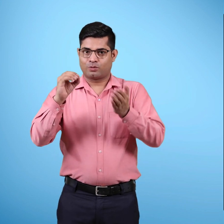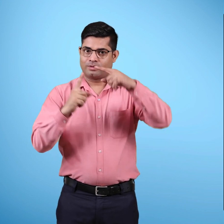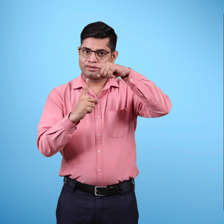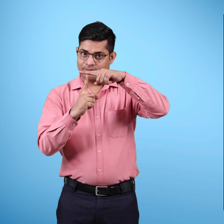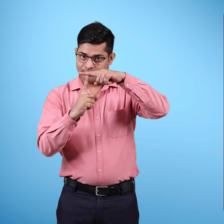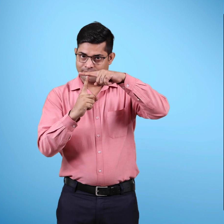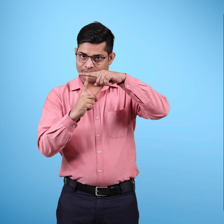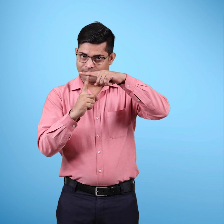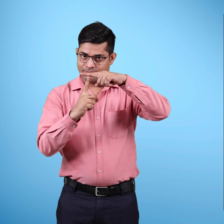Root.